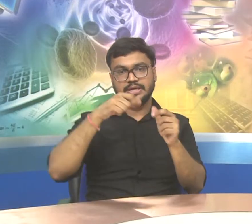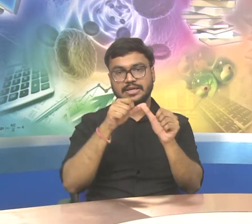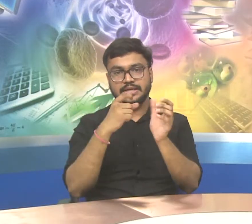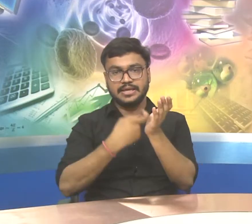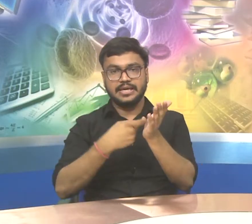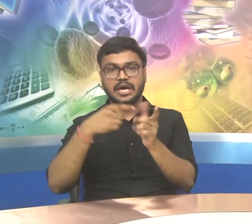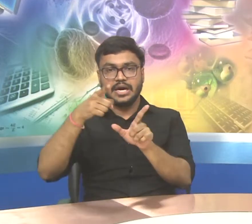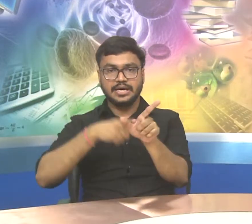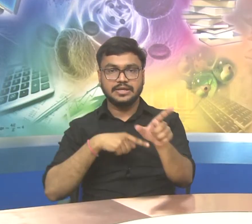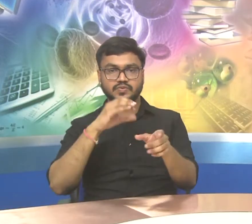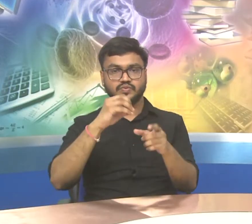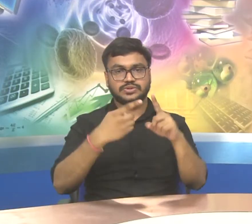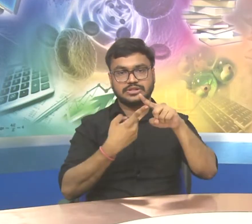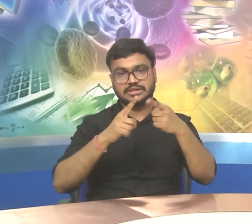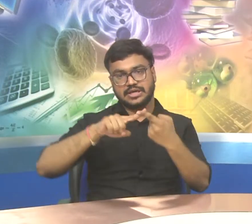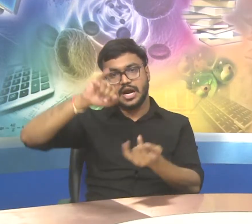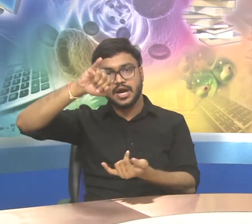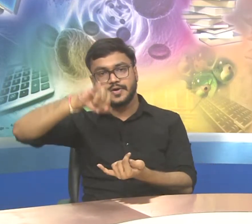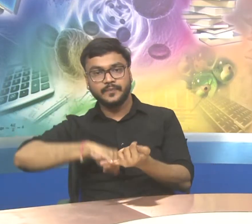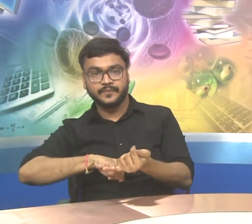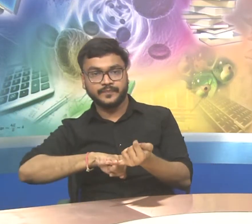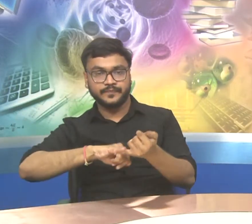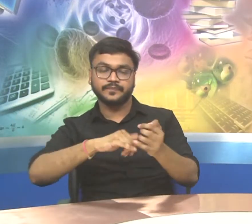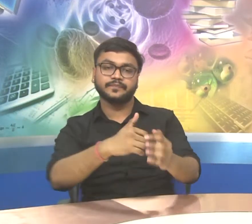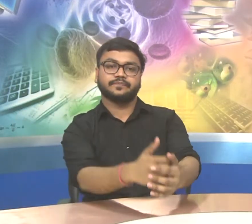organisms called prokaryotes.